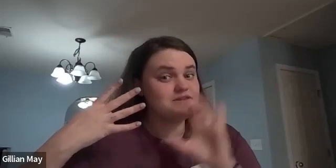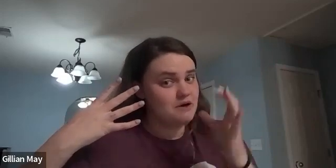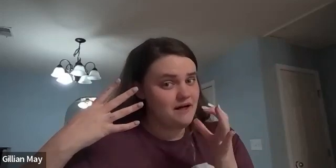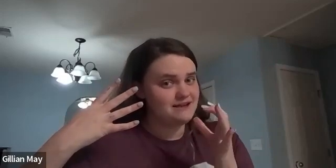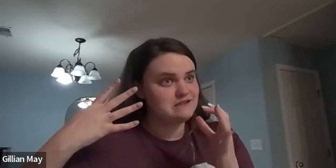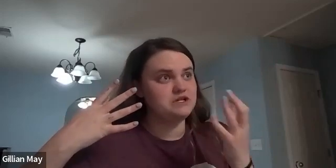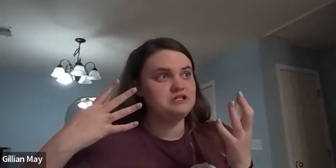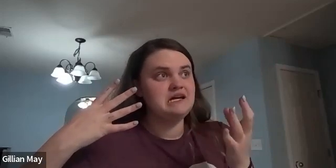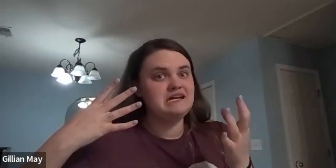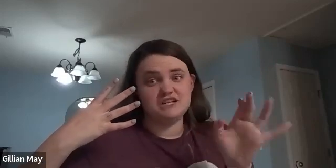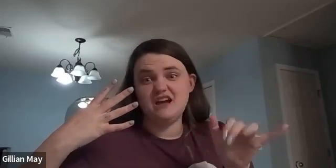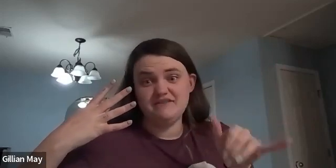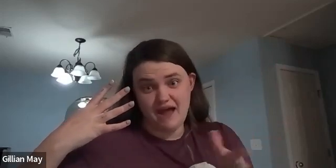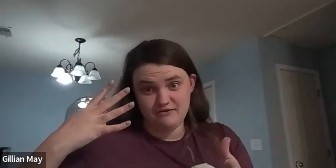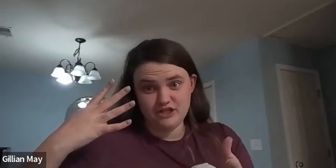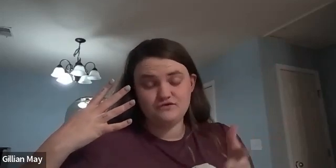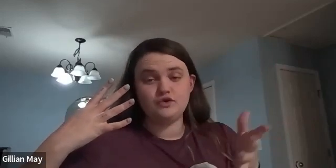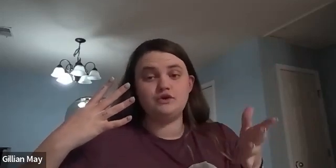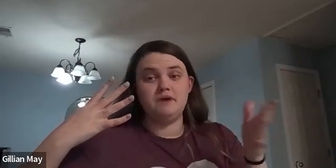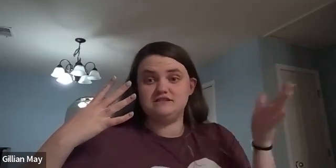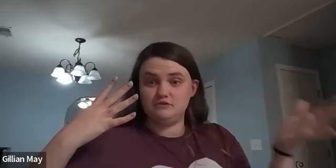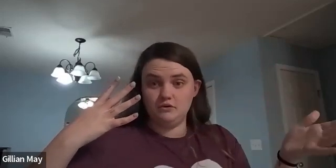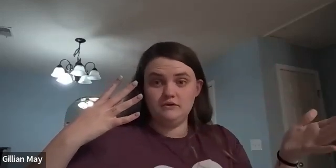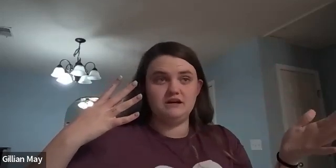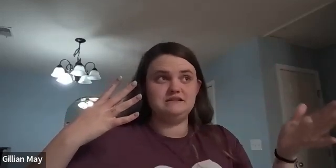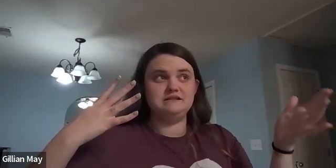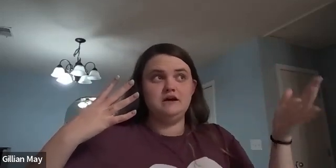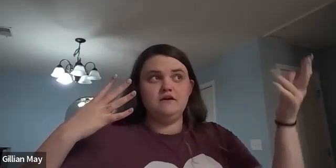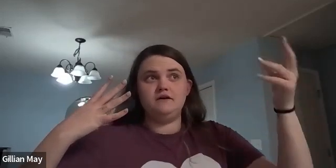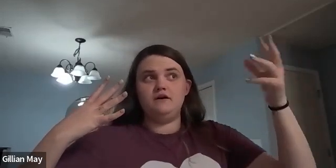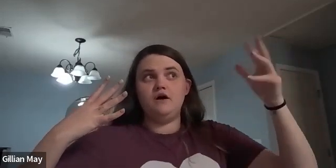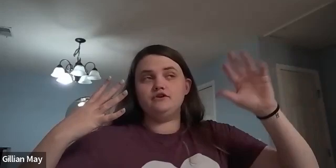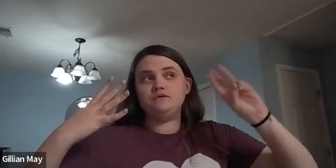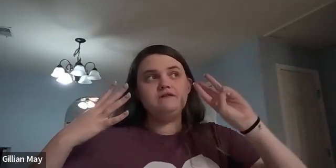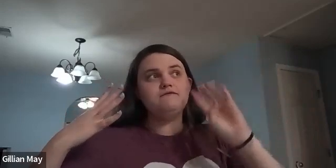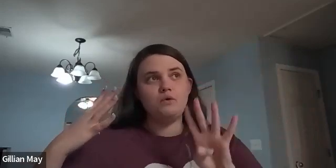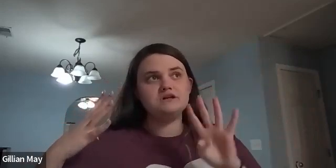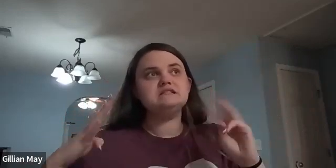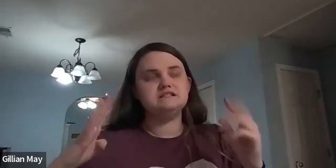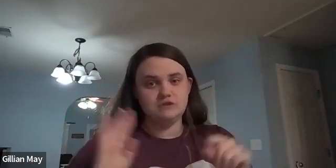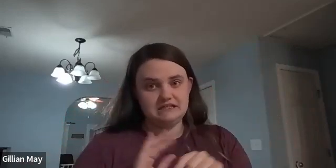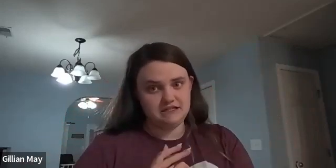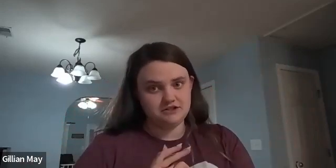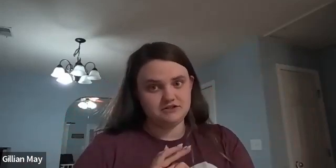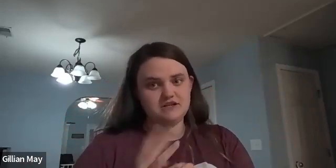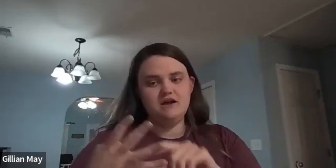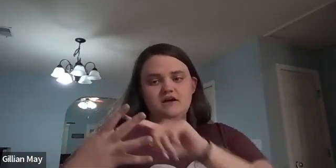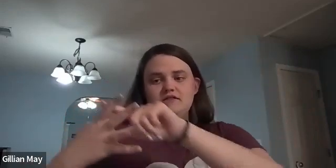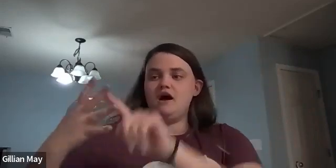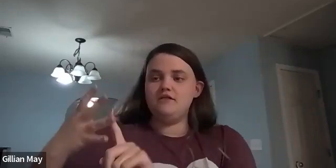small class, which is actually kind of average for my school because there's only 4 6th grade teachers. The other